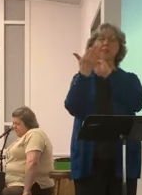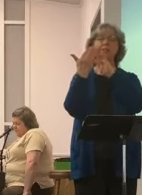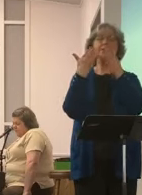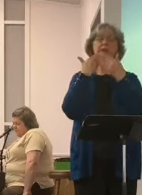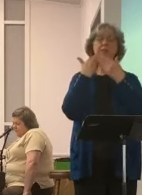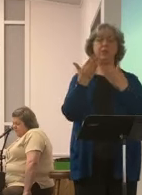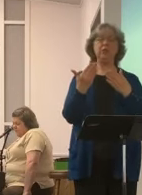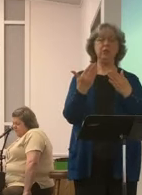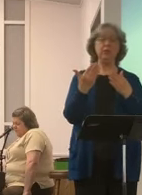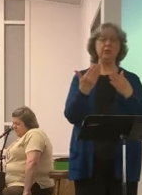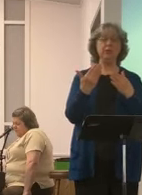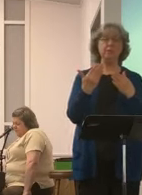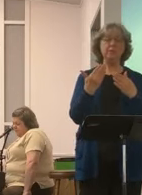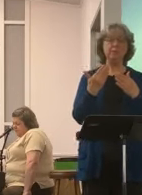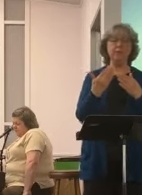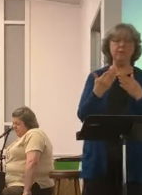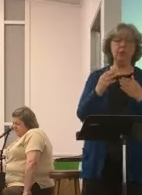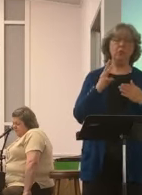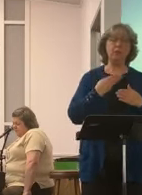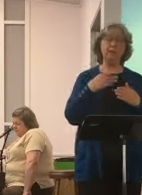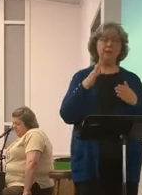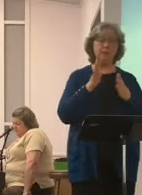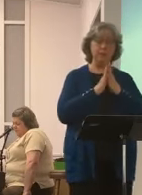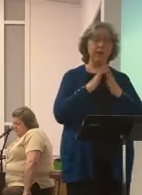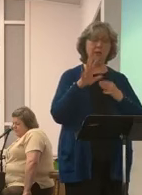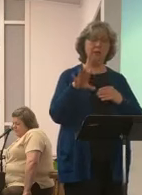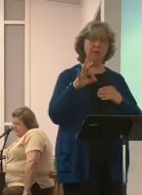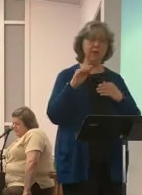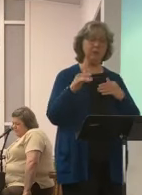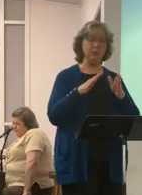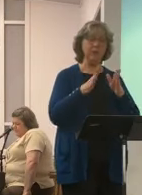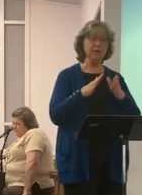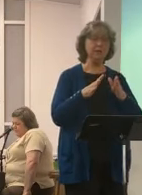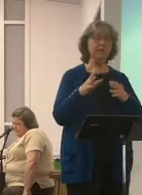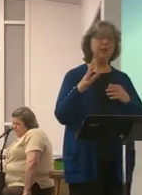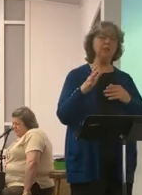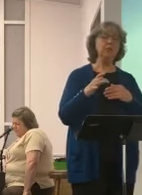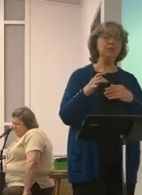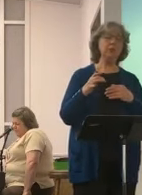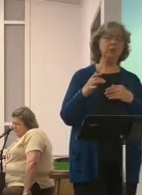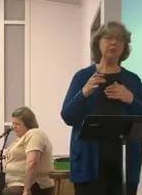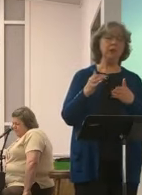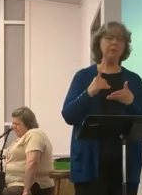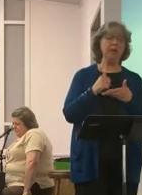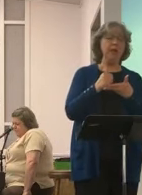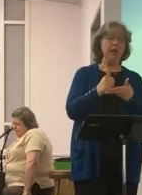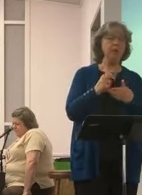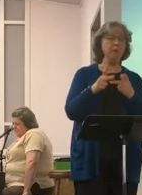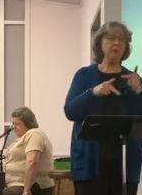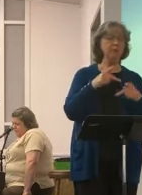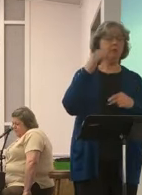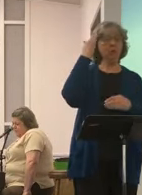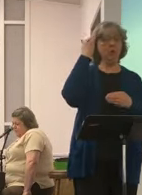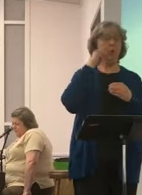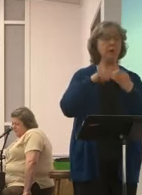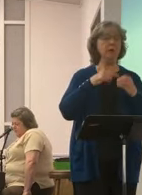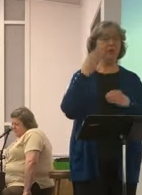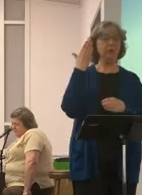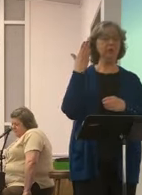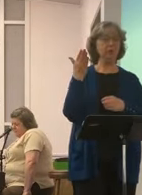here. And I pray that we will find ways to build bridges into our neighborhood so that they can meet